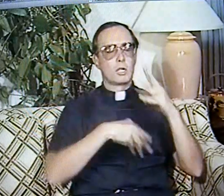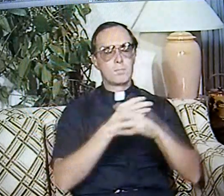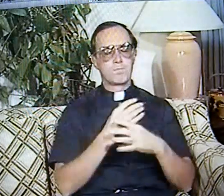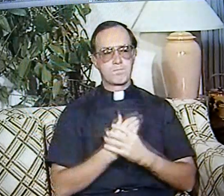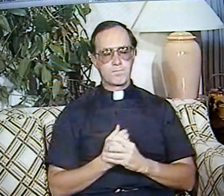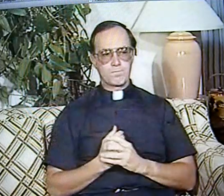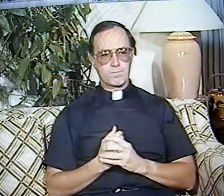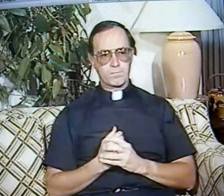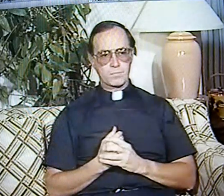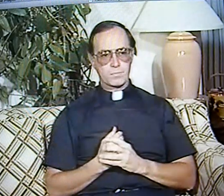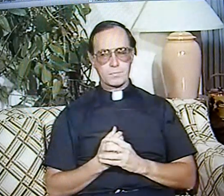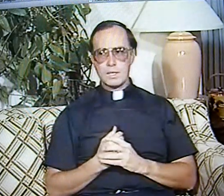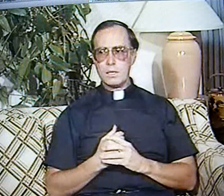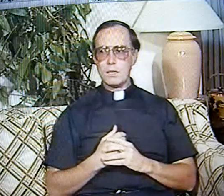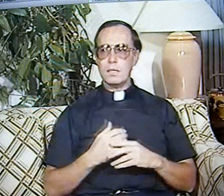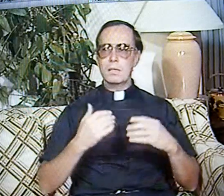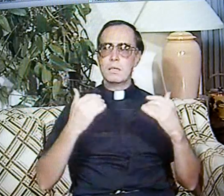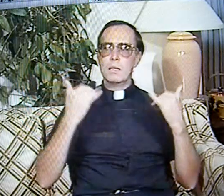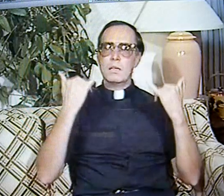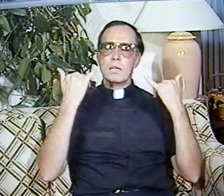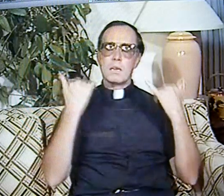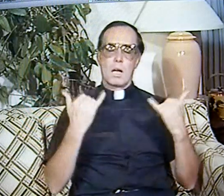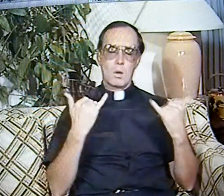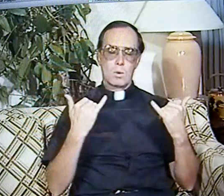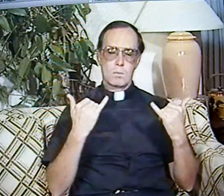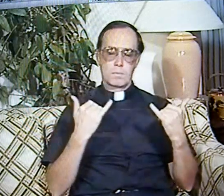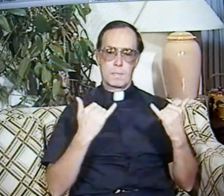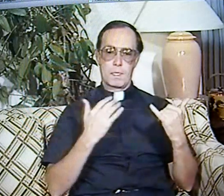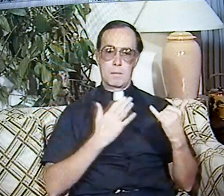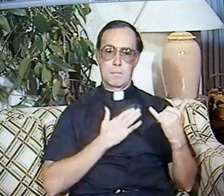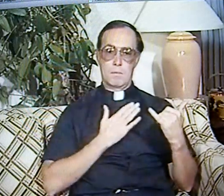experience we were faced with.